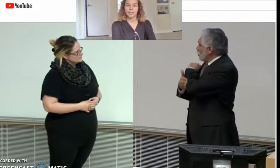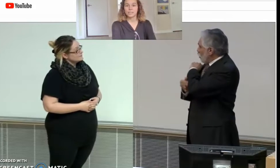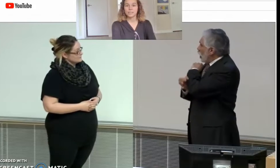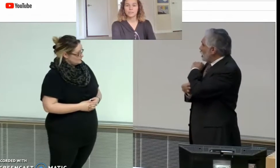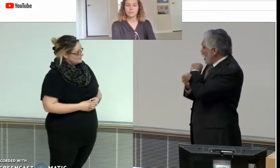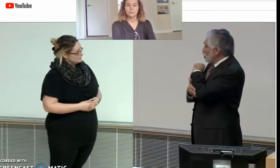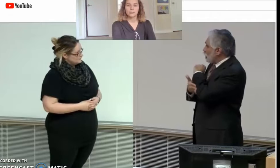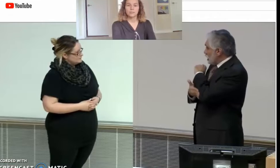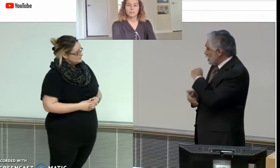late.